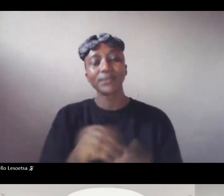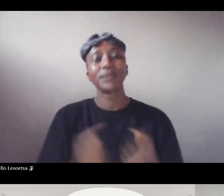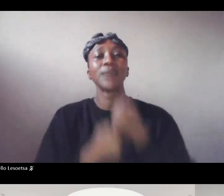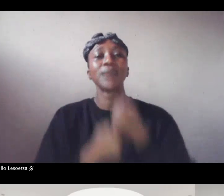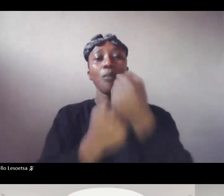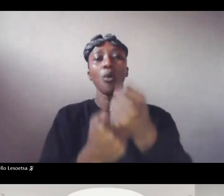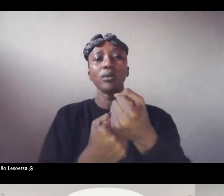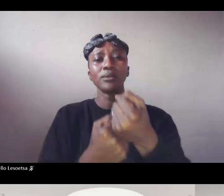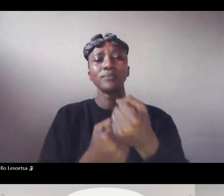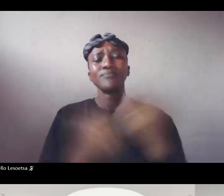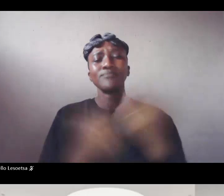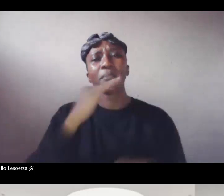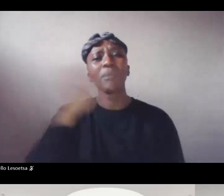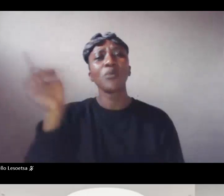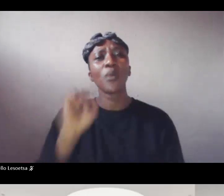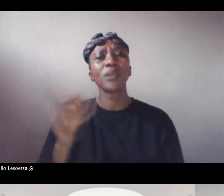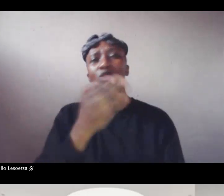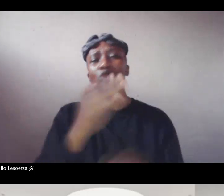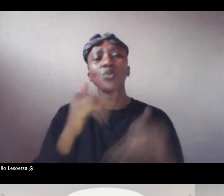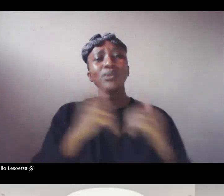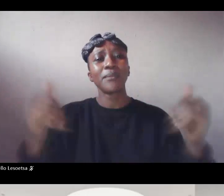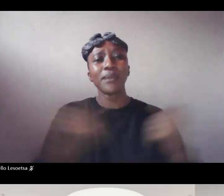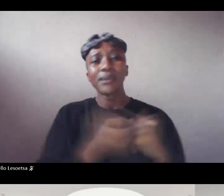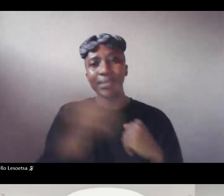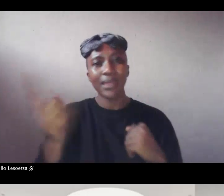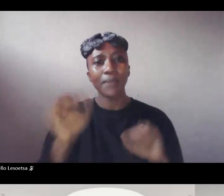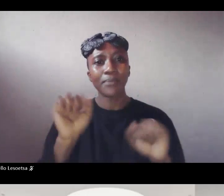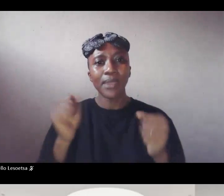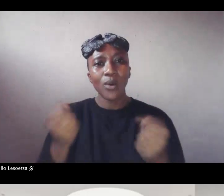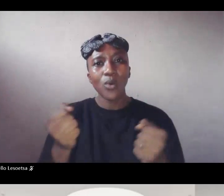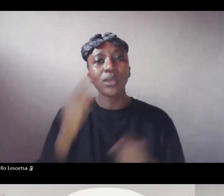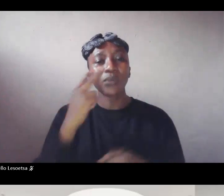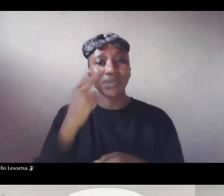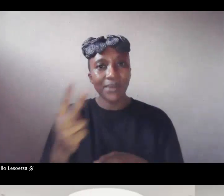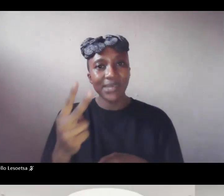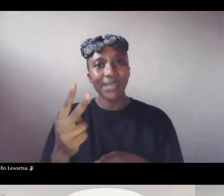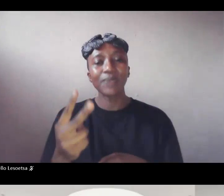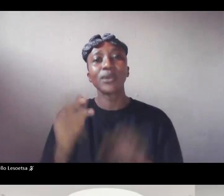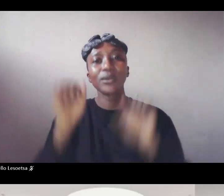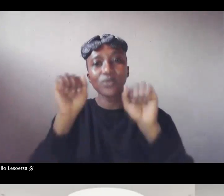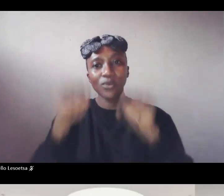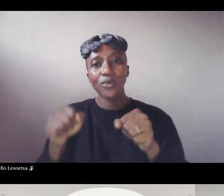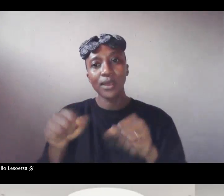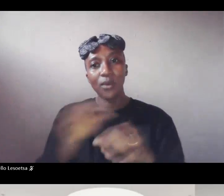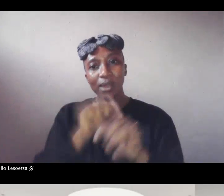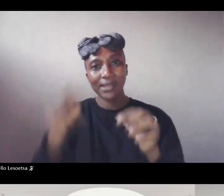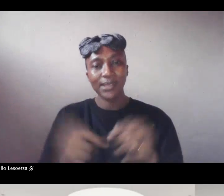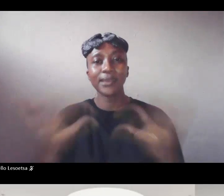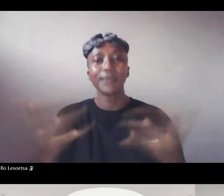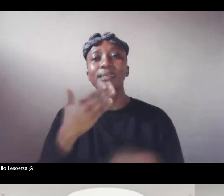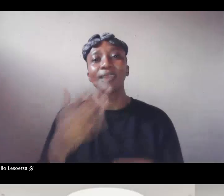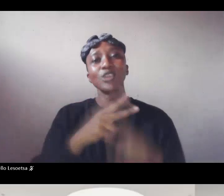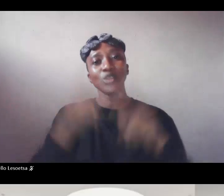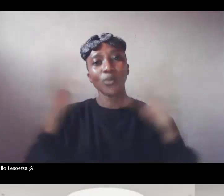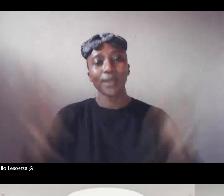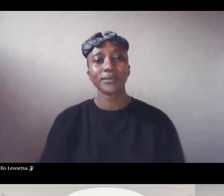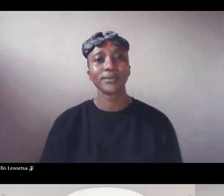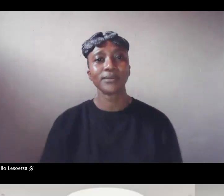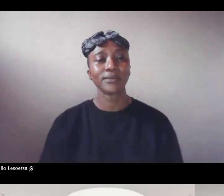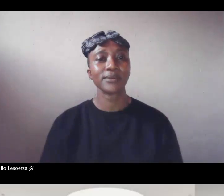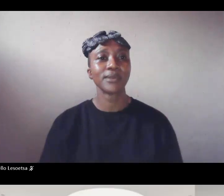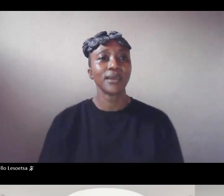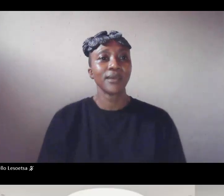you are separating them, but you are giving them the relevant support within the classroom. Thank you so much. Thanks,